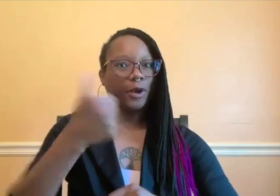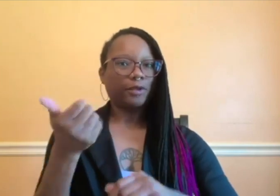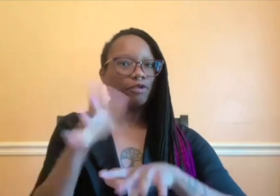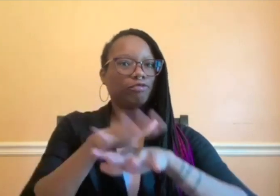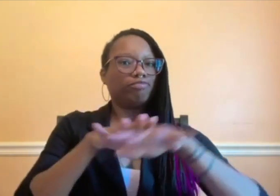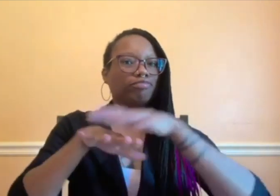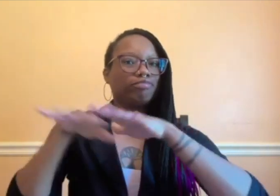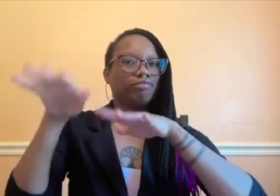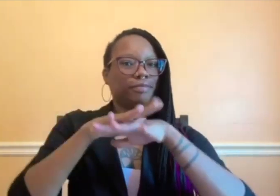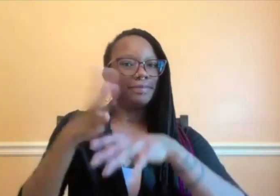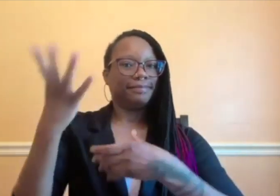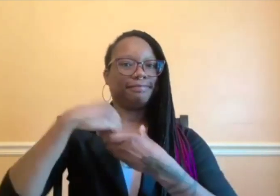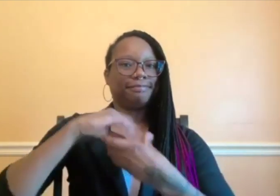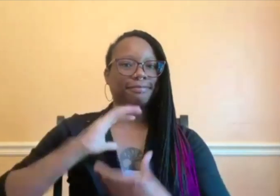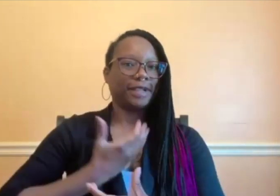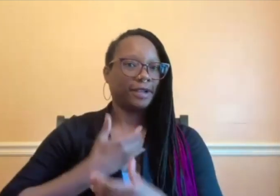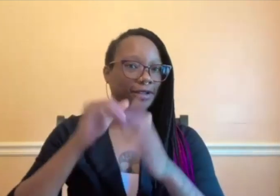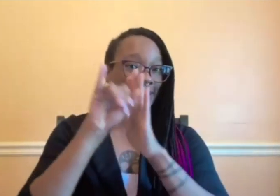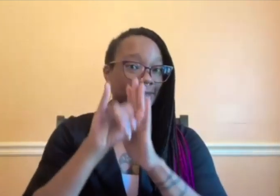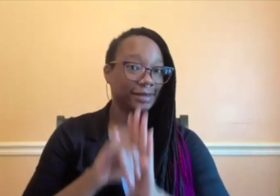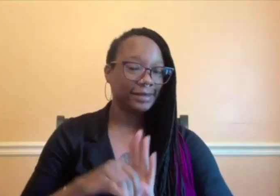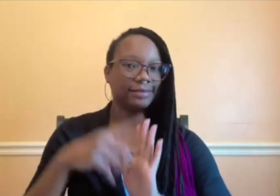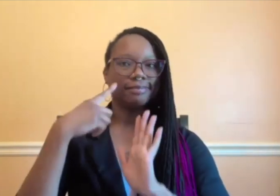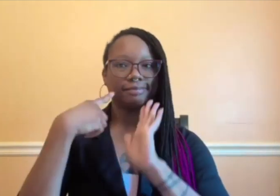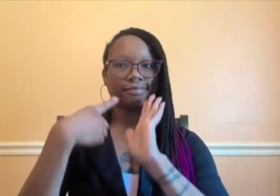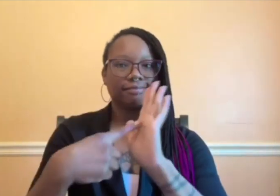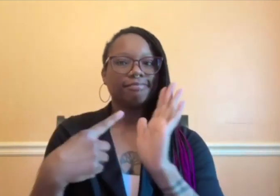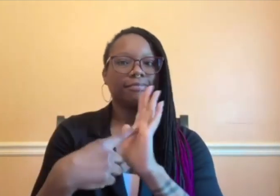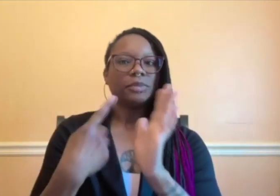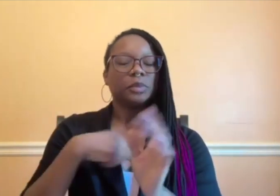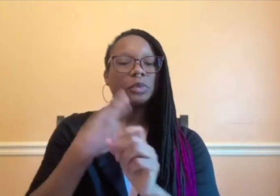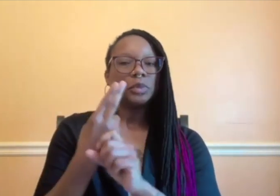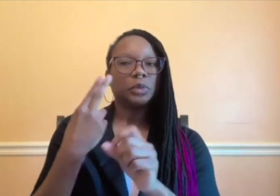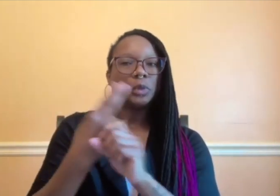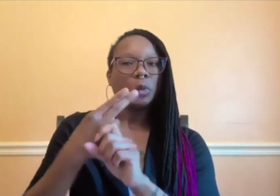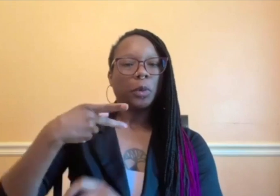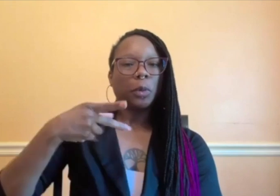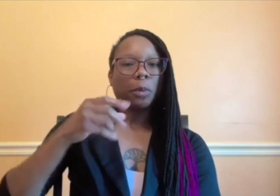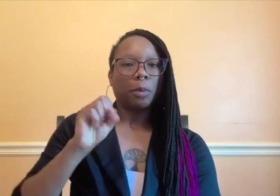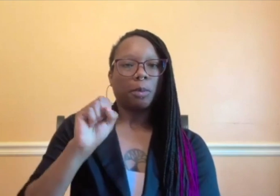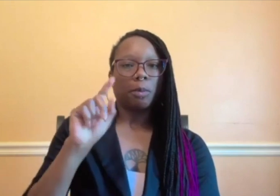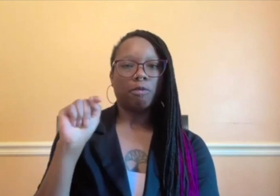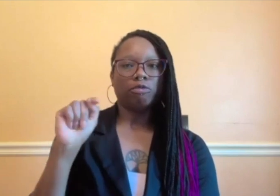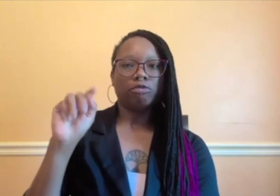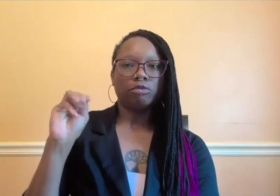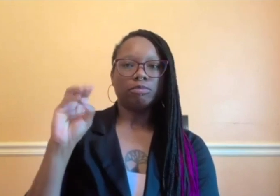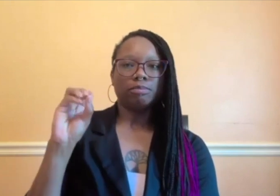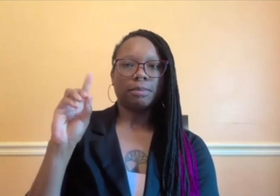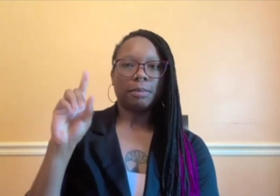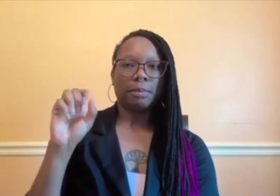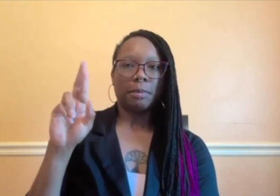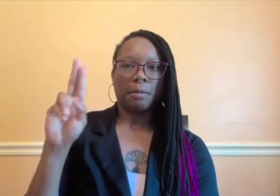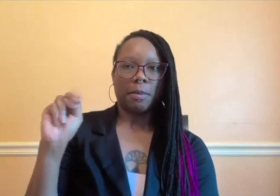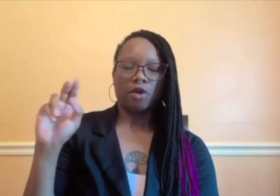but also there were other layers that needed to be included in our identities.